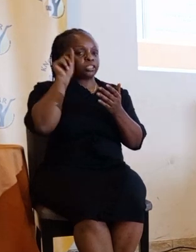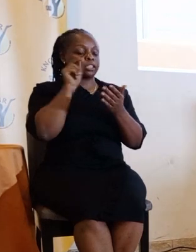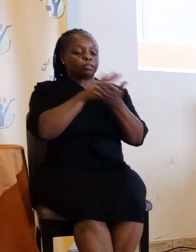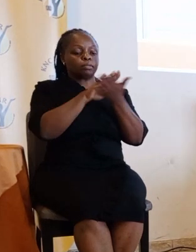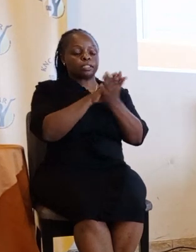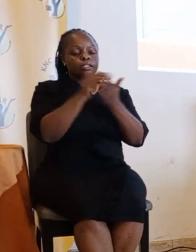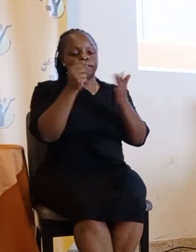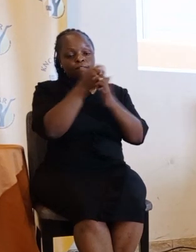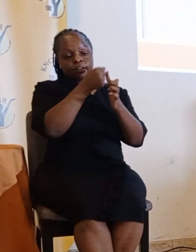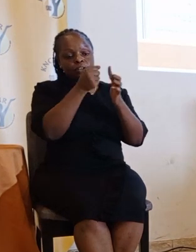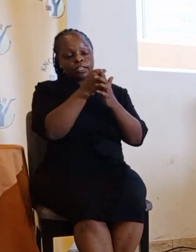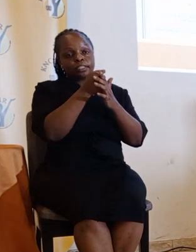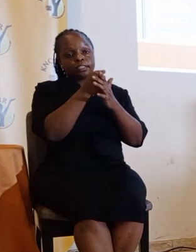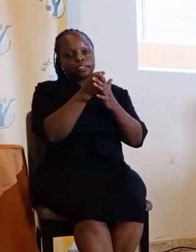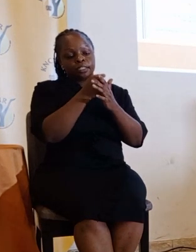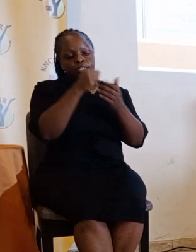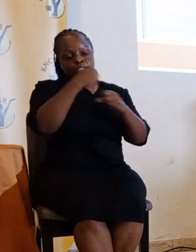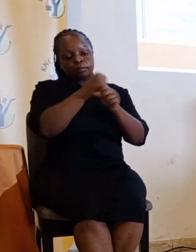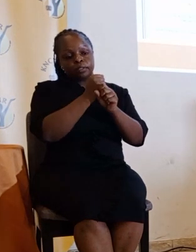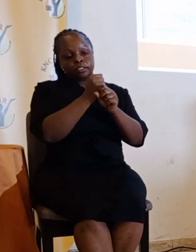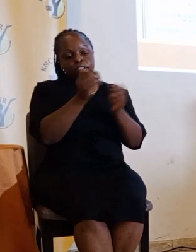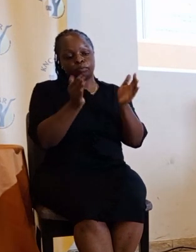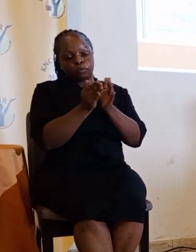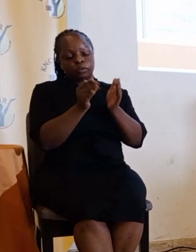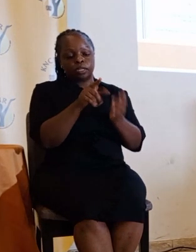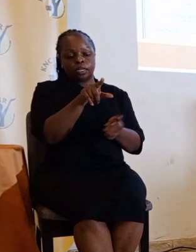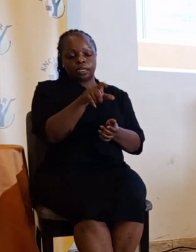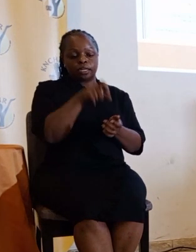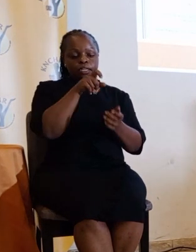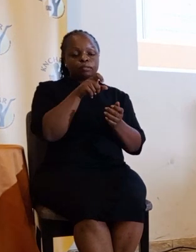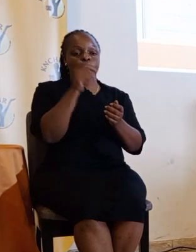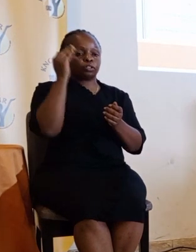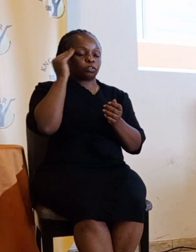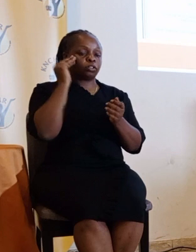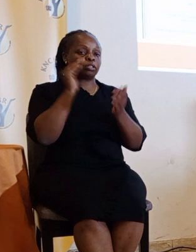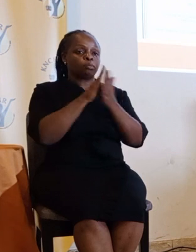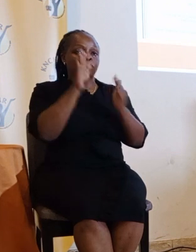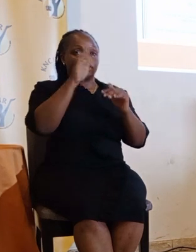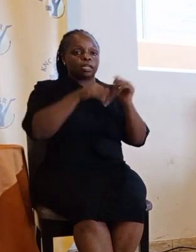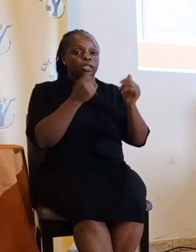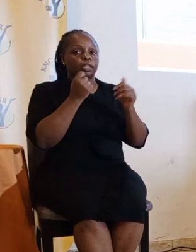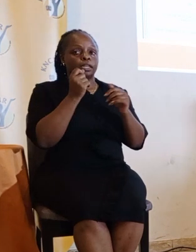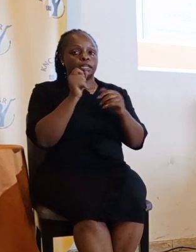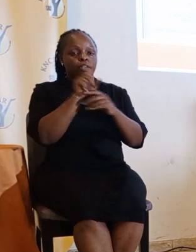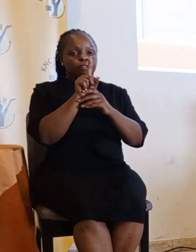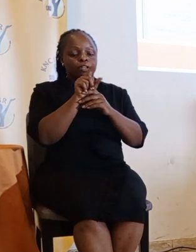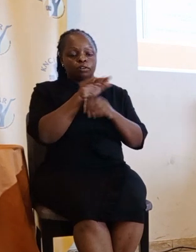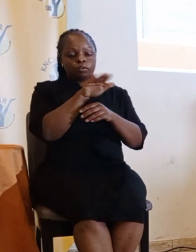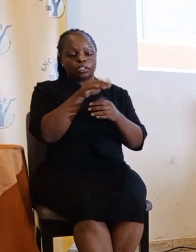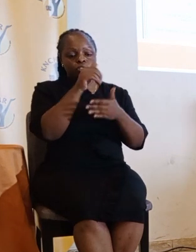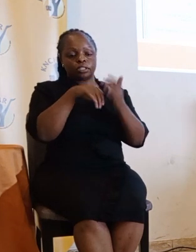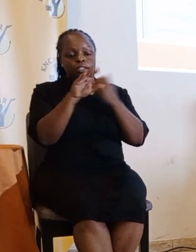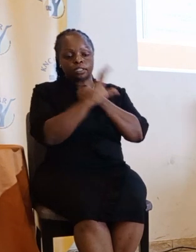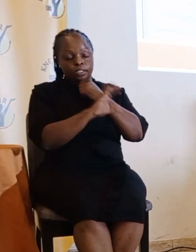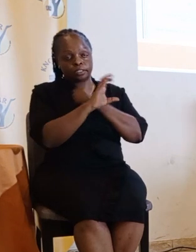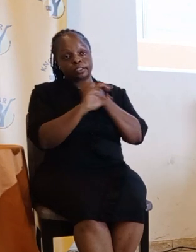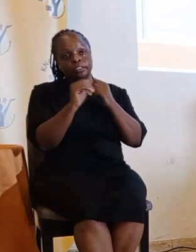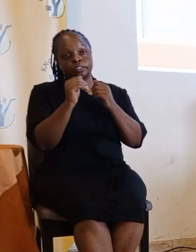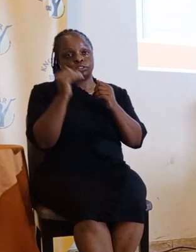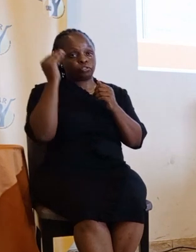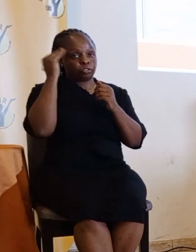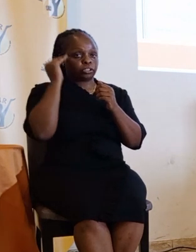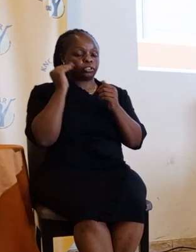registries, the establishment of the small claims courts in more than 11 locations across the country, the